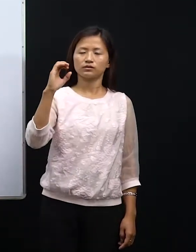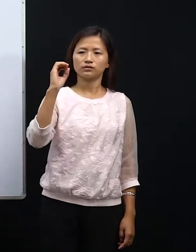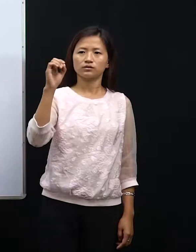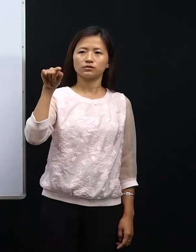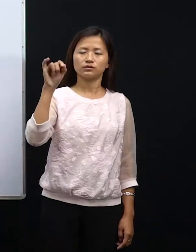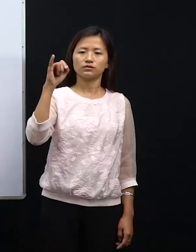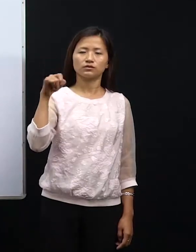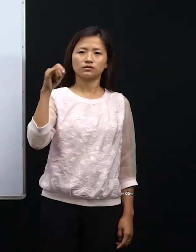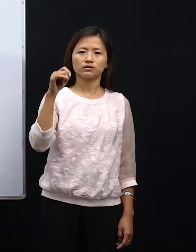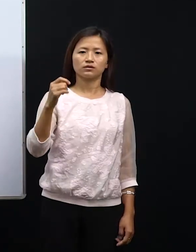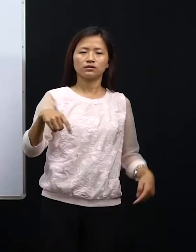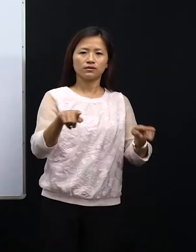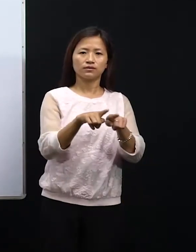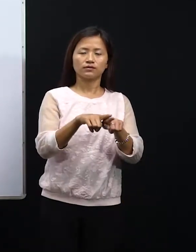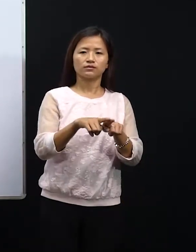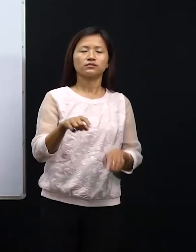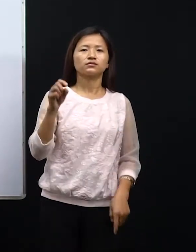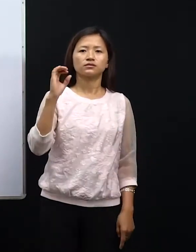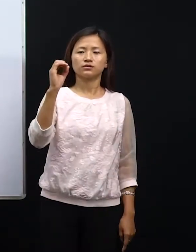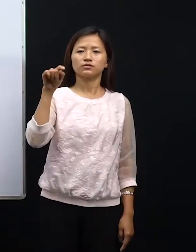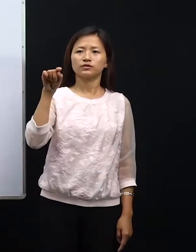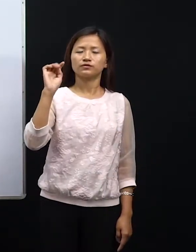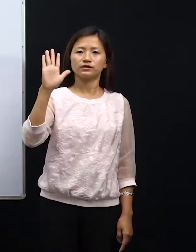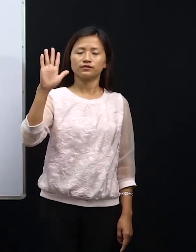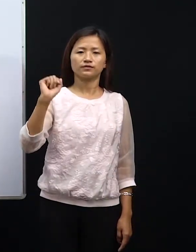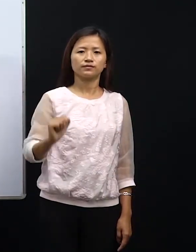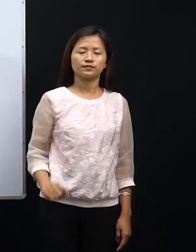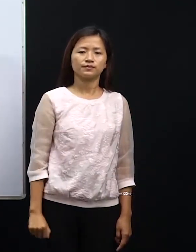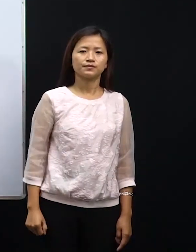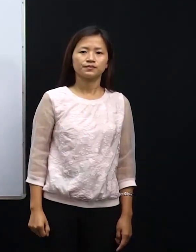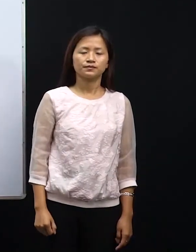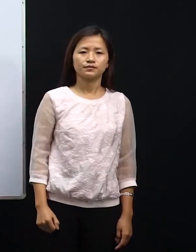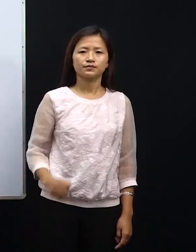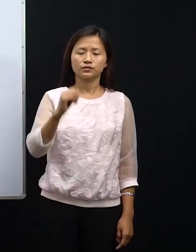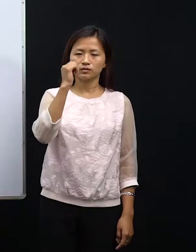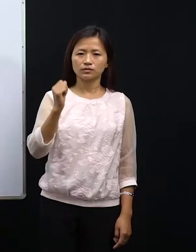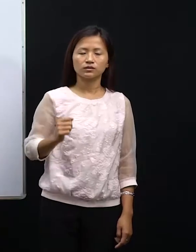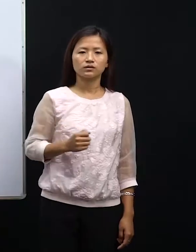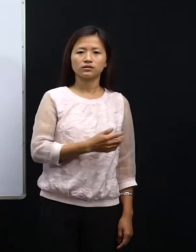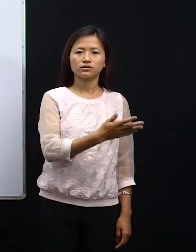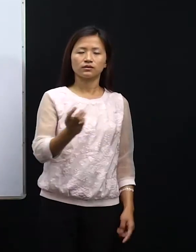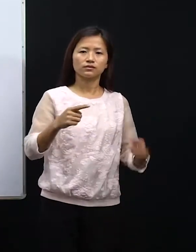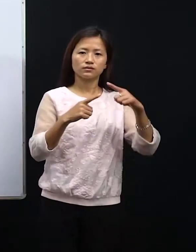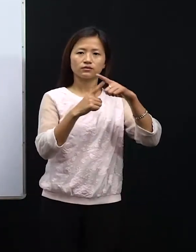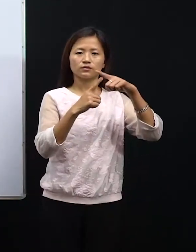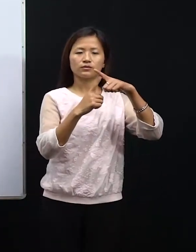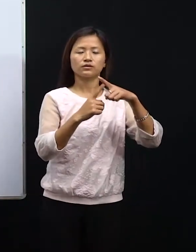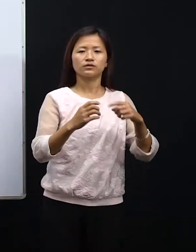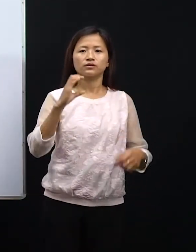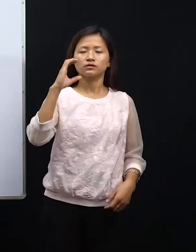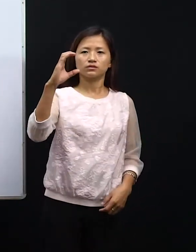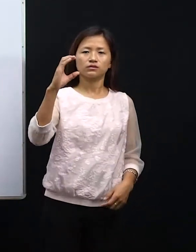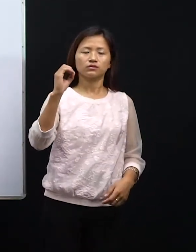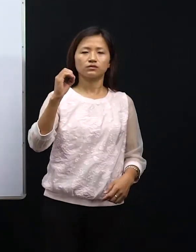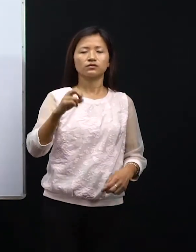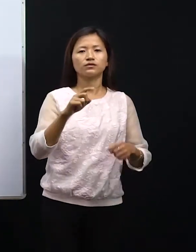0.6 and 0.5. All right? So these are your terms and coefficients. If